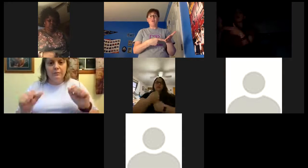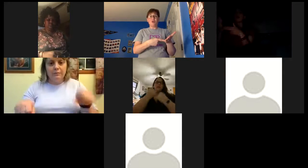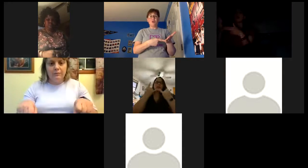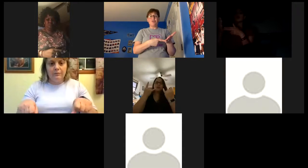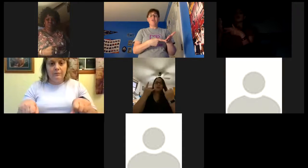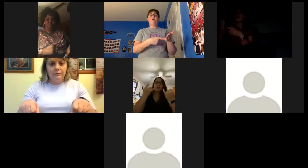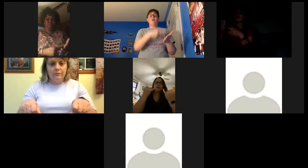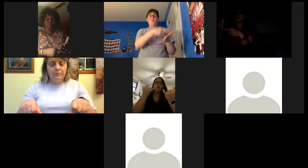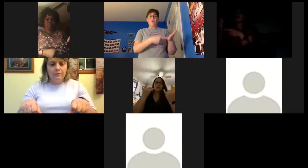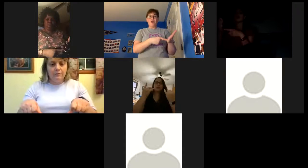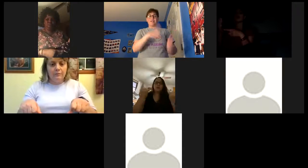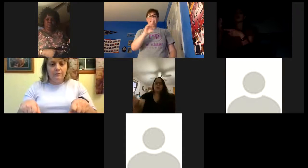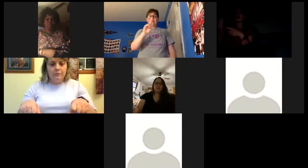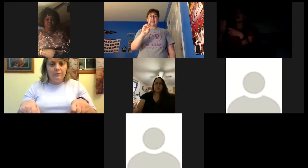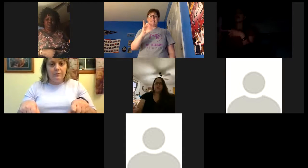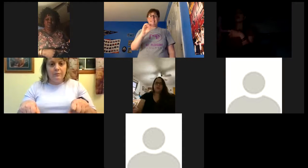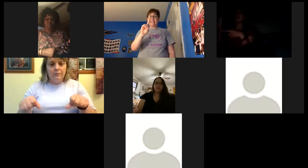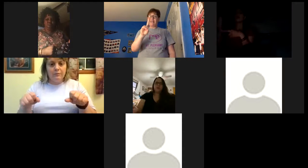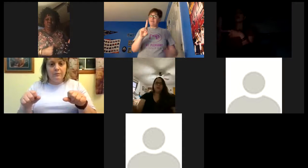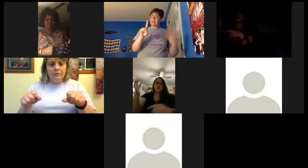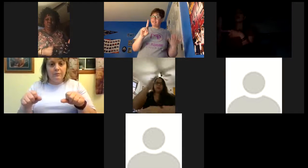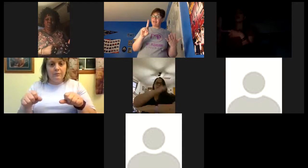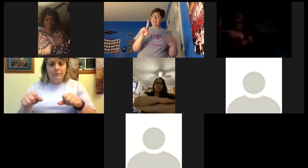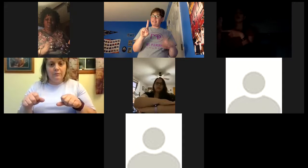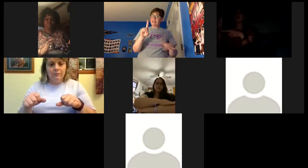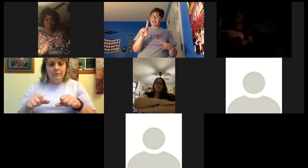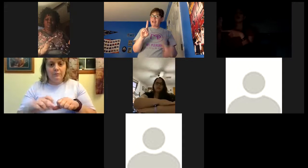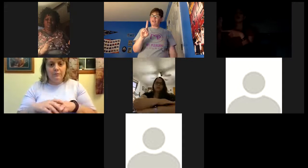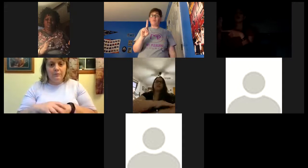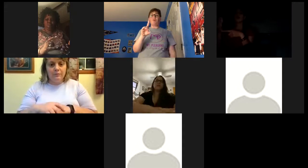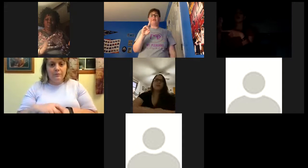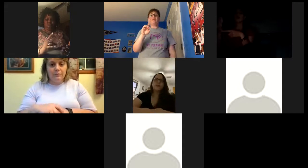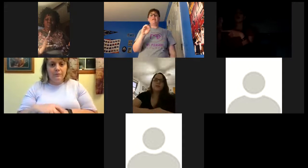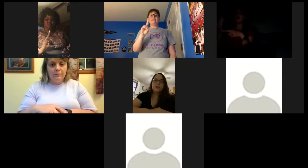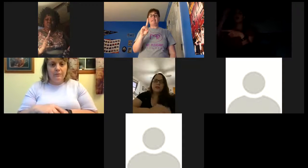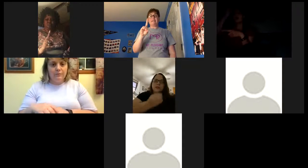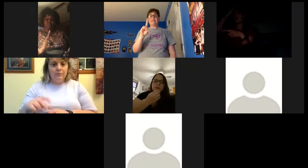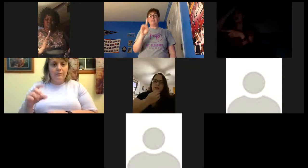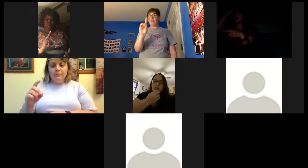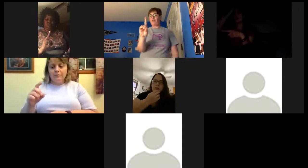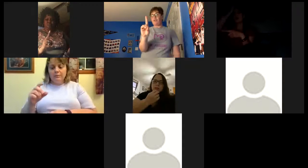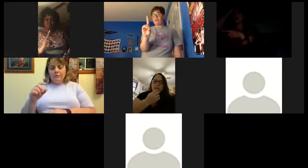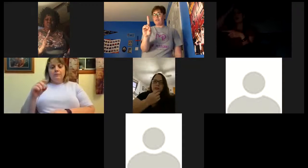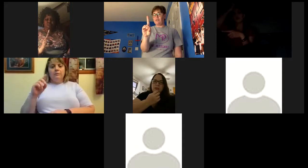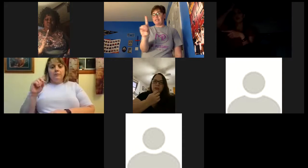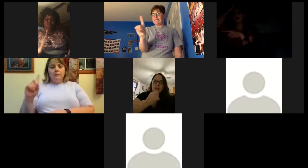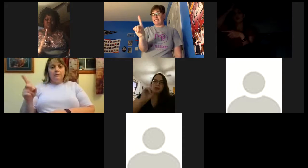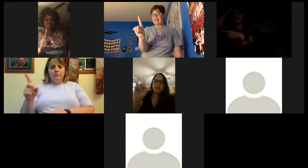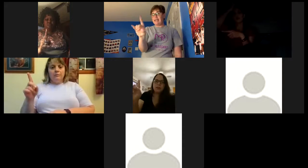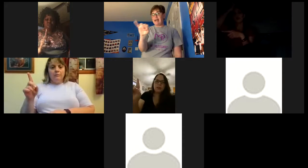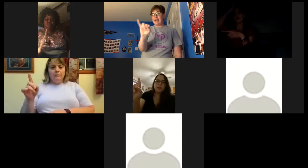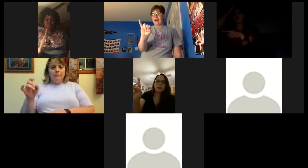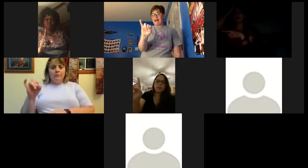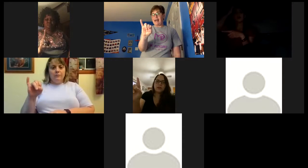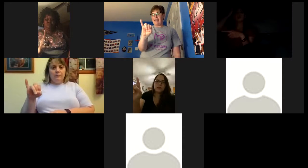every word, what did, because there again, it's not the action word, did. So all you're doing is doing